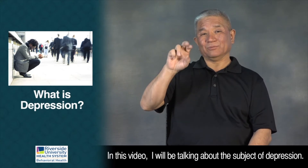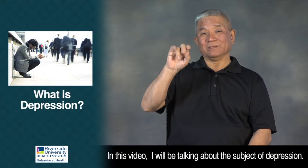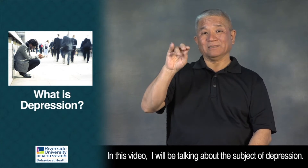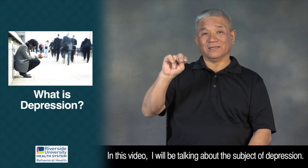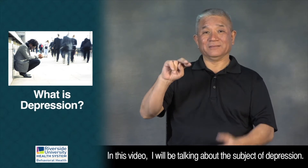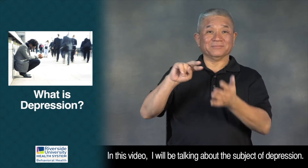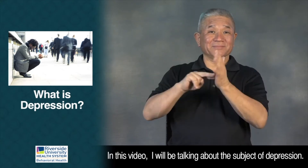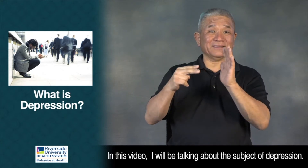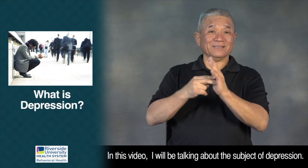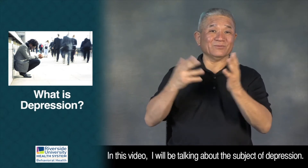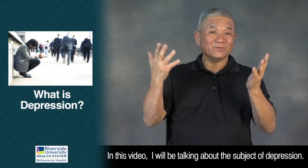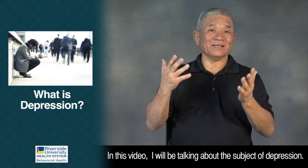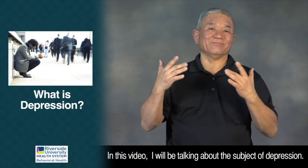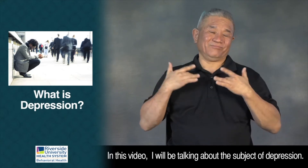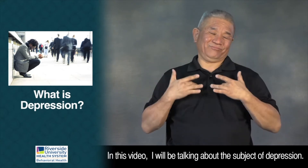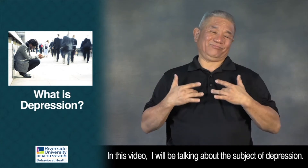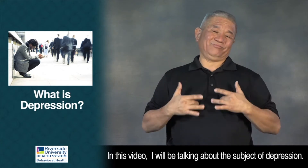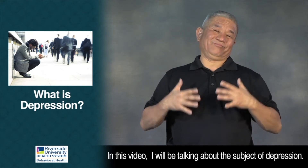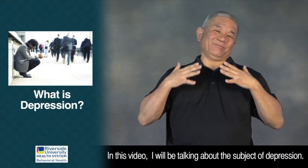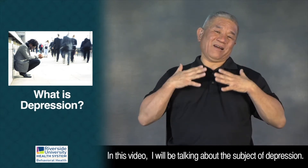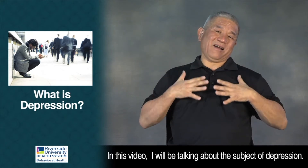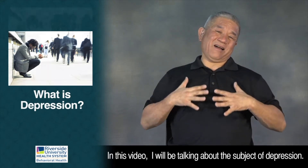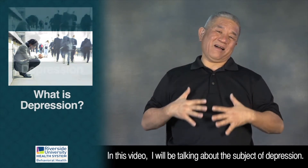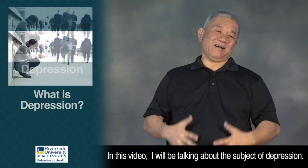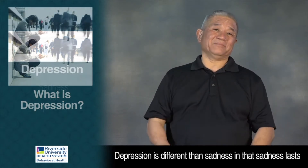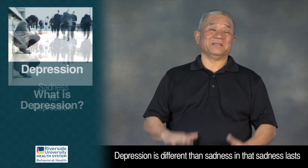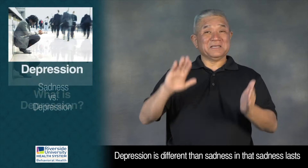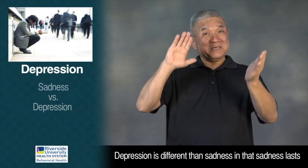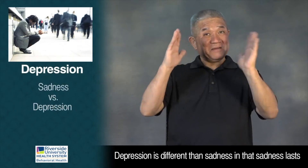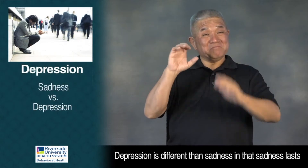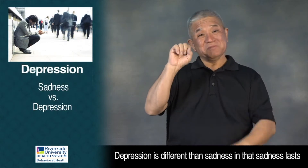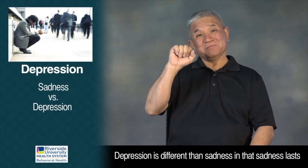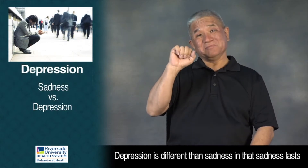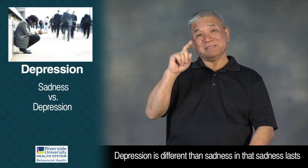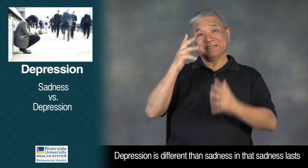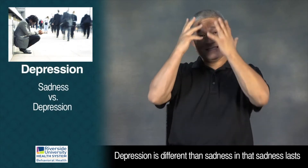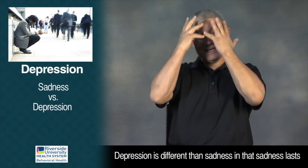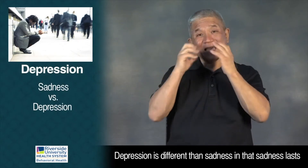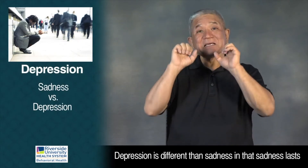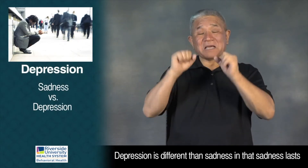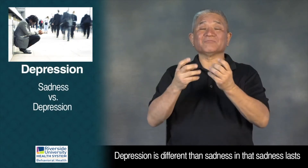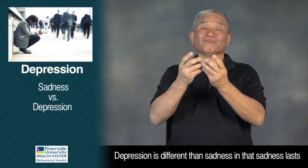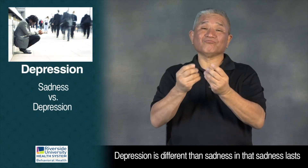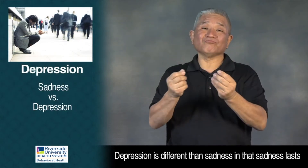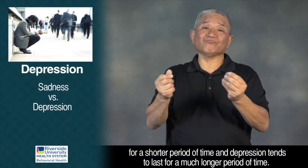In this video, I will be talking about the subject of depression. Depression is different than sadness, in that sadness lasts for a